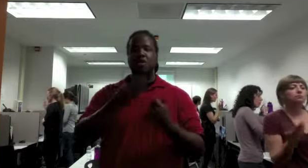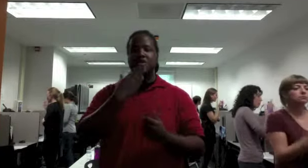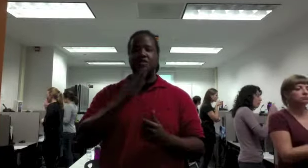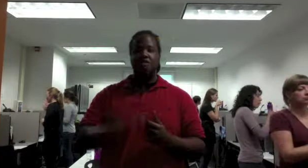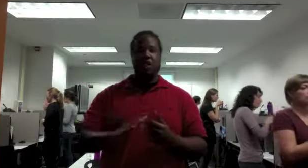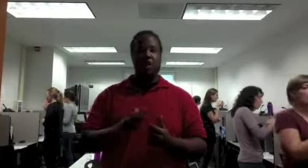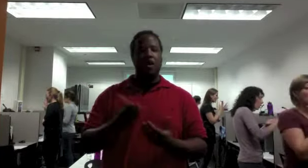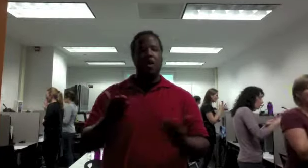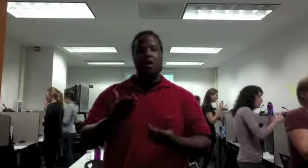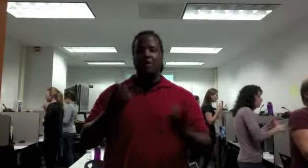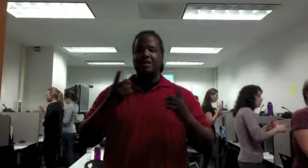better than cold water?